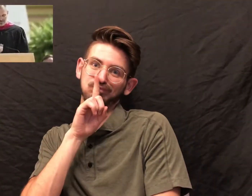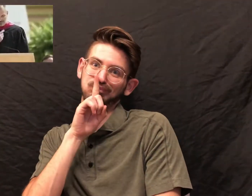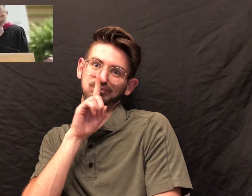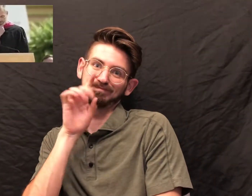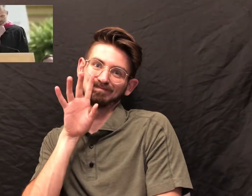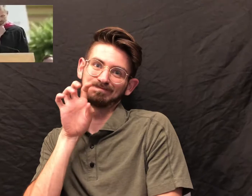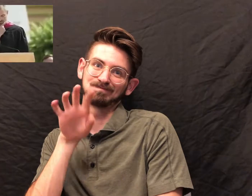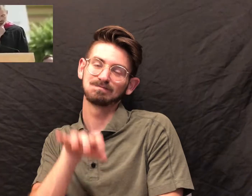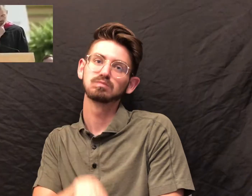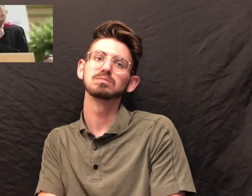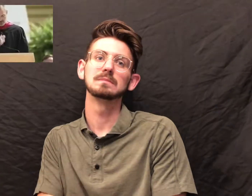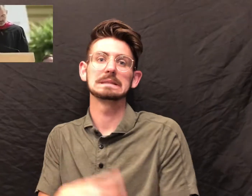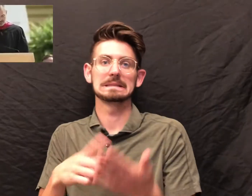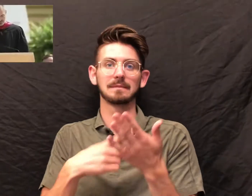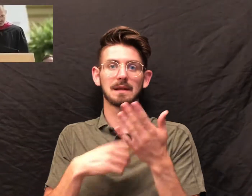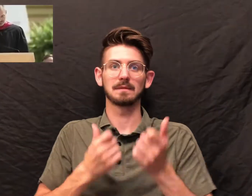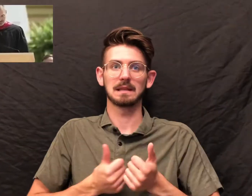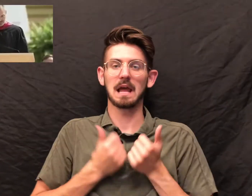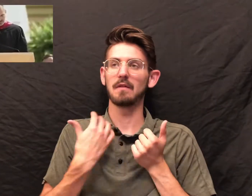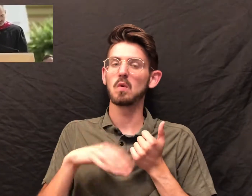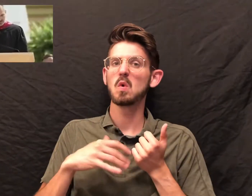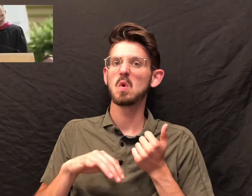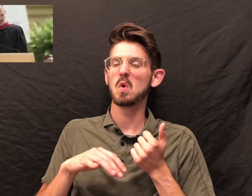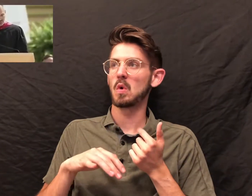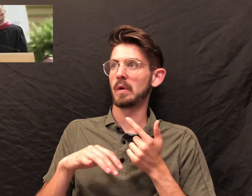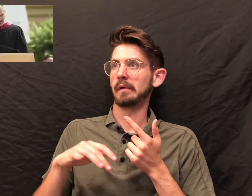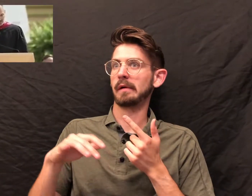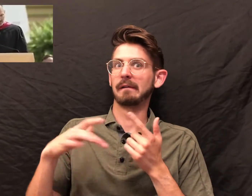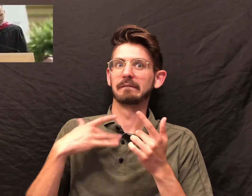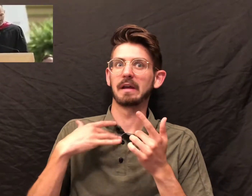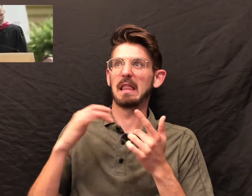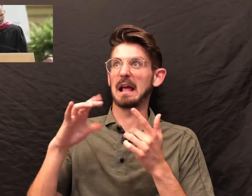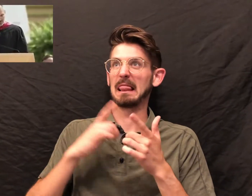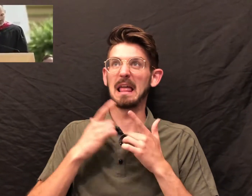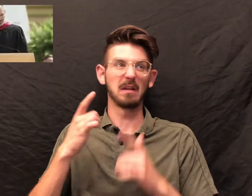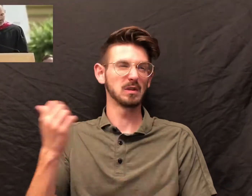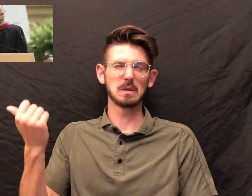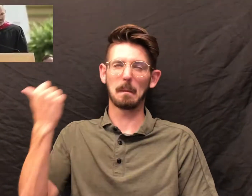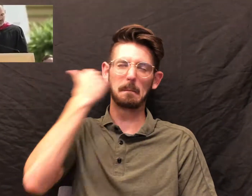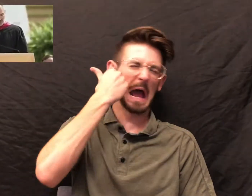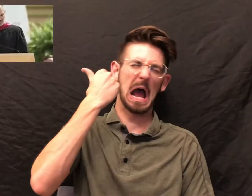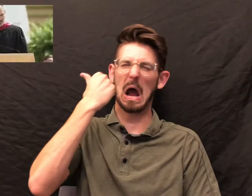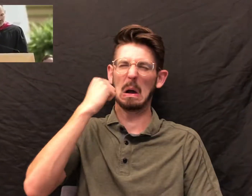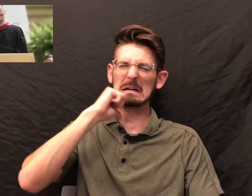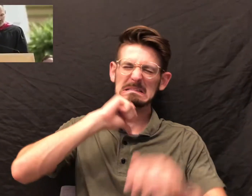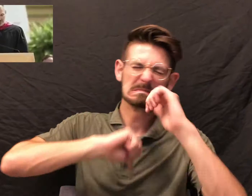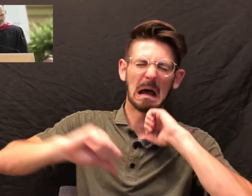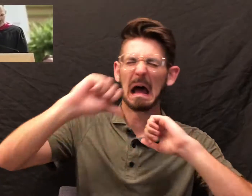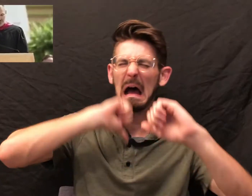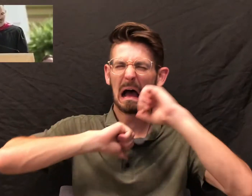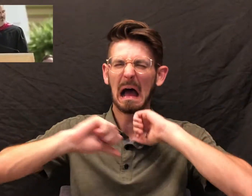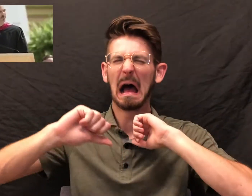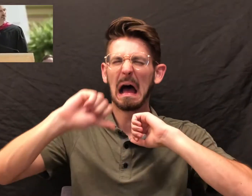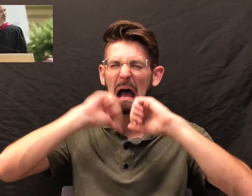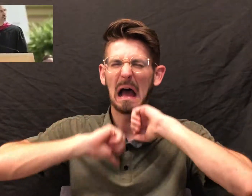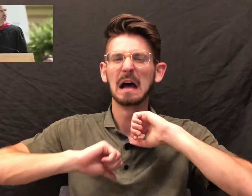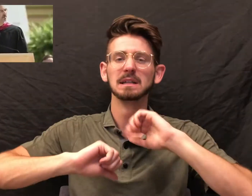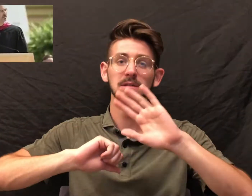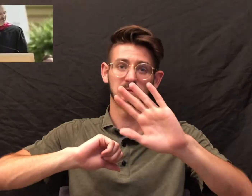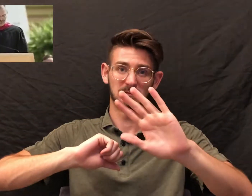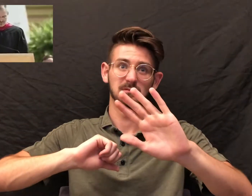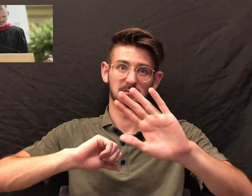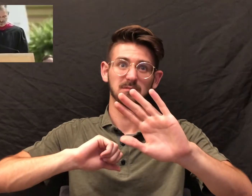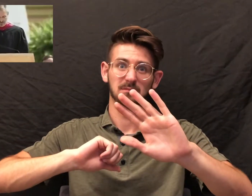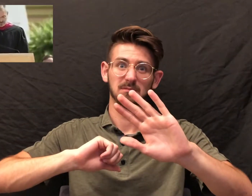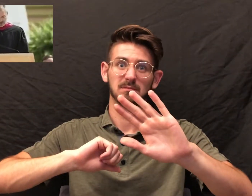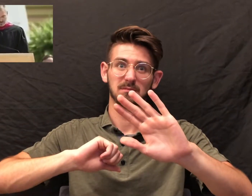Sometimes life's going to hit you in the head with a brick. Don't lose faith. I'm convinced that the only thing that kept me going was that